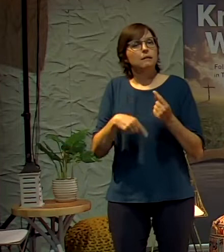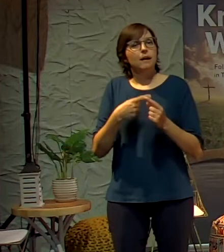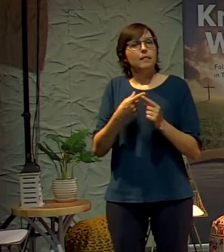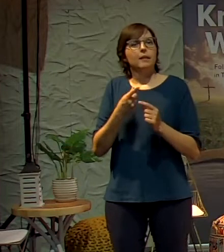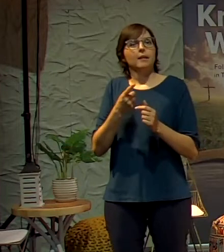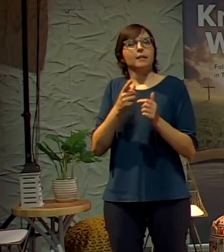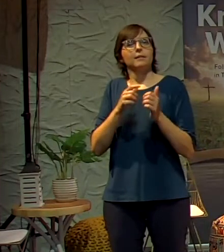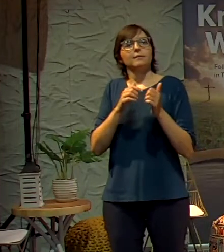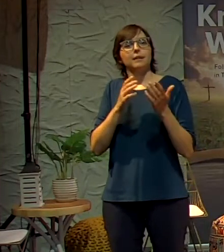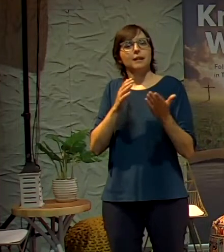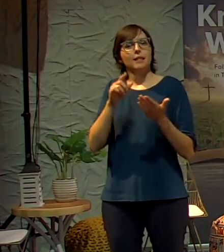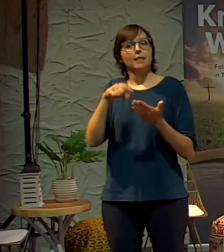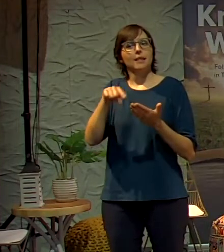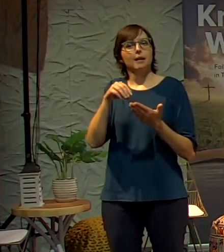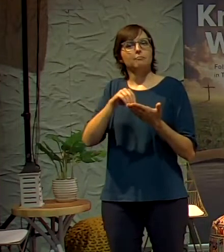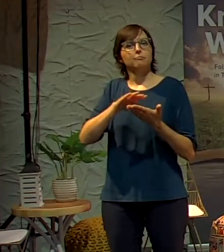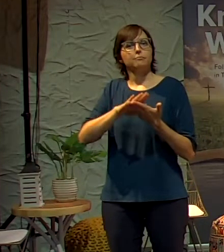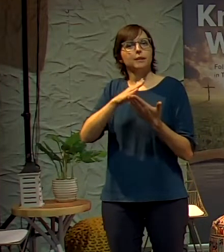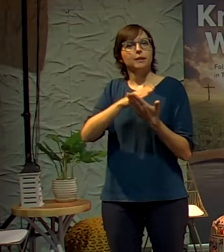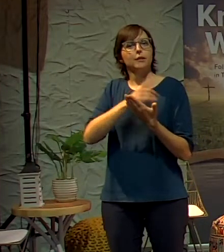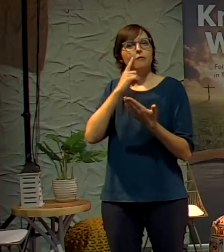Jesus' list for the harvest.